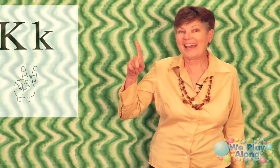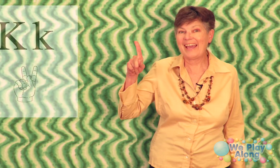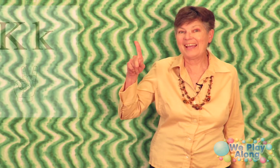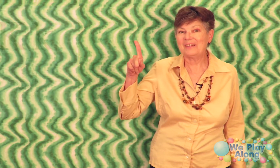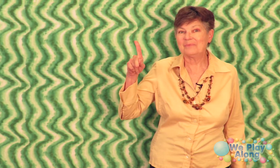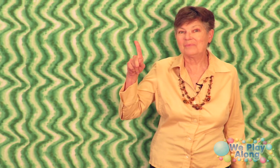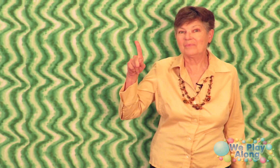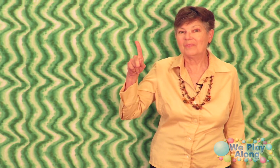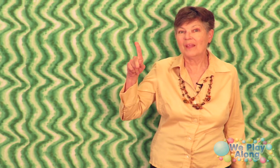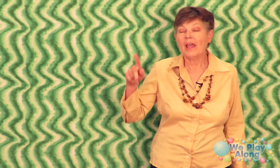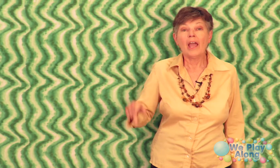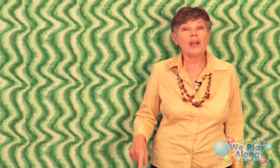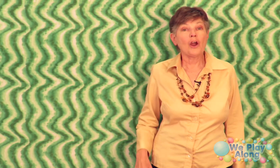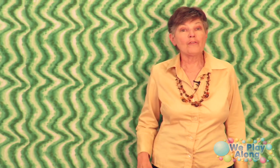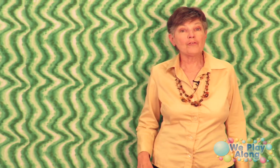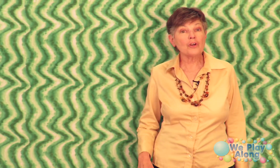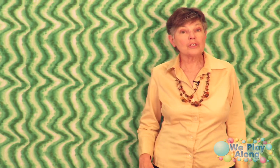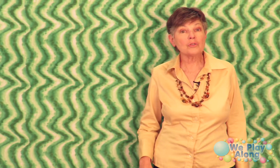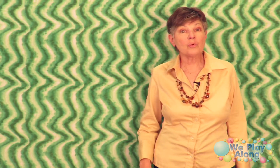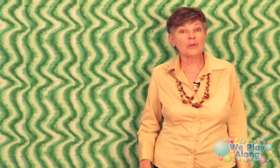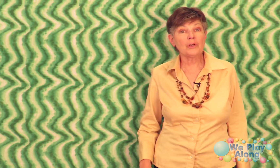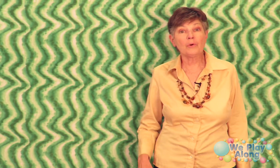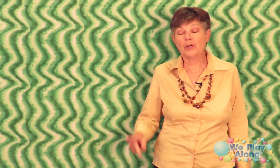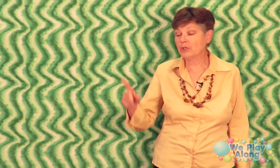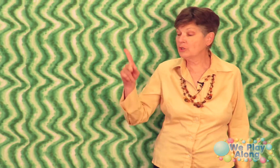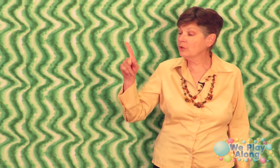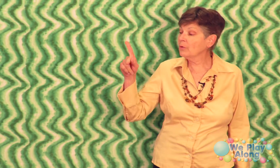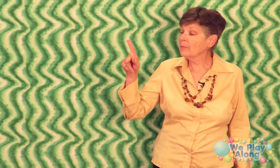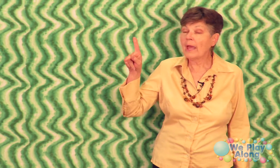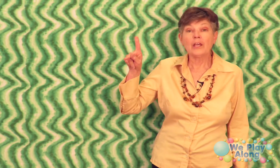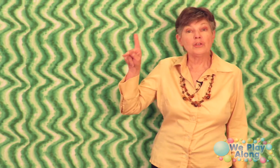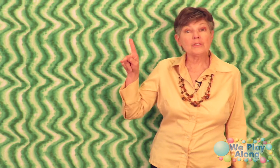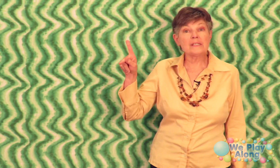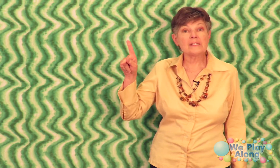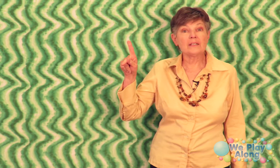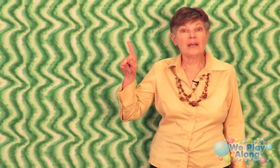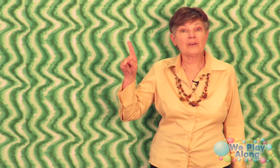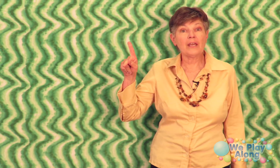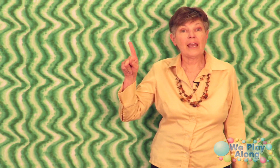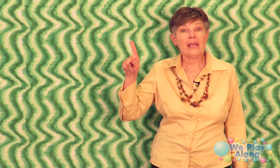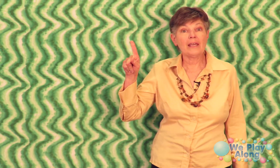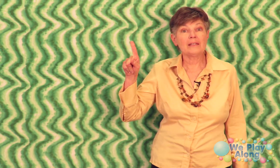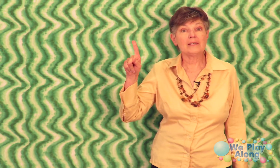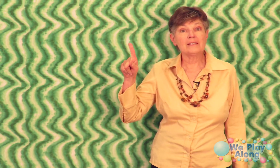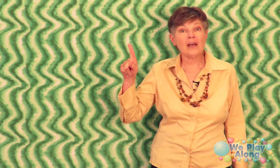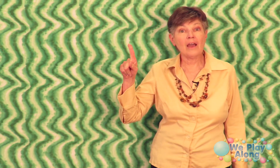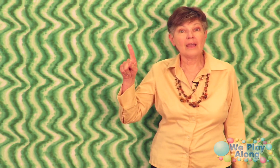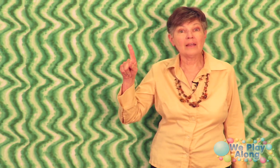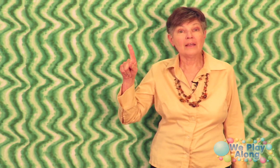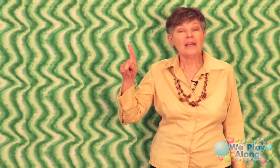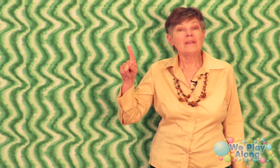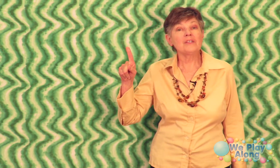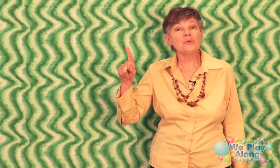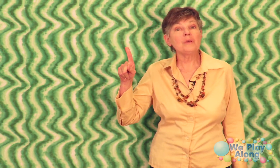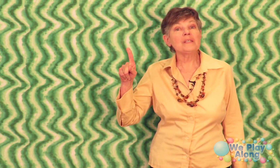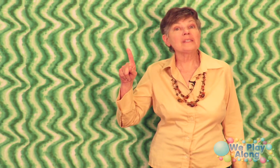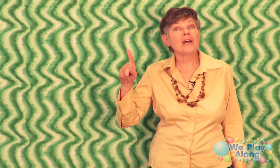K. And our first word that we're going to do uses the letter K in the sign. And this would be the sign